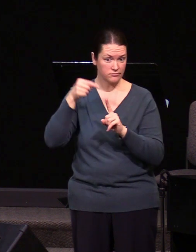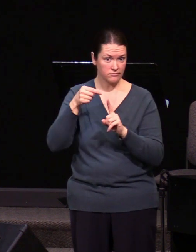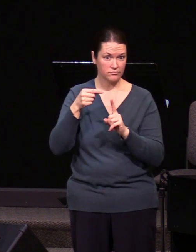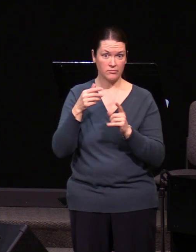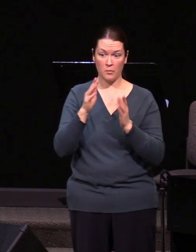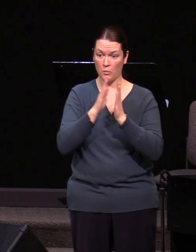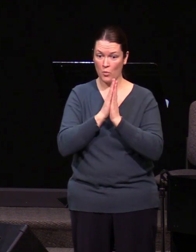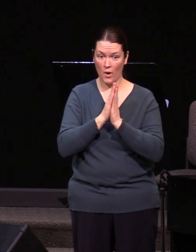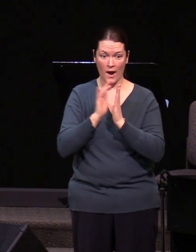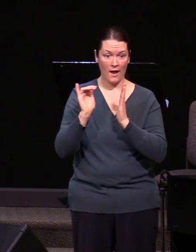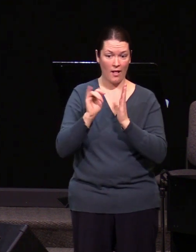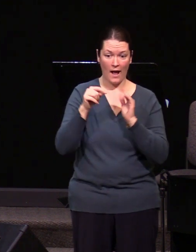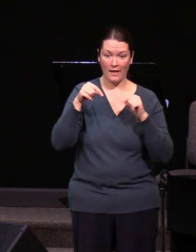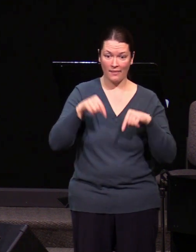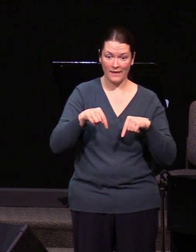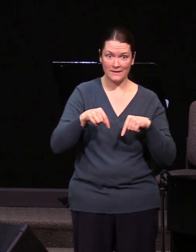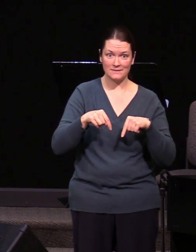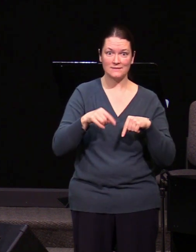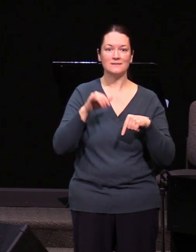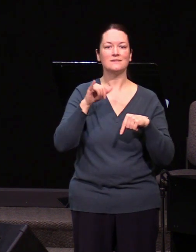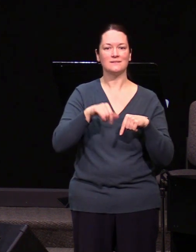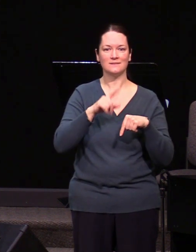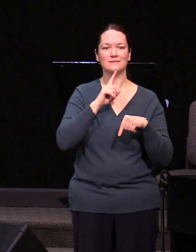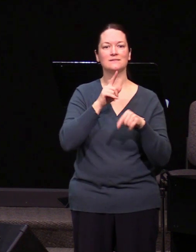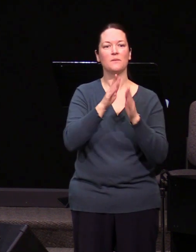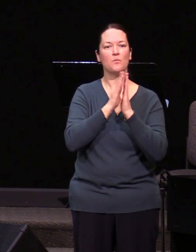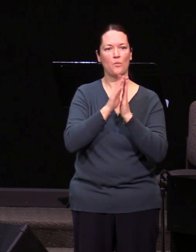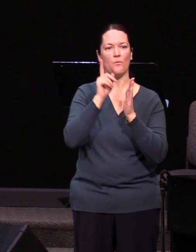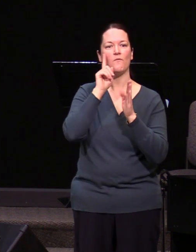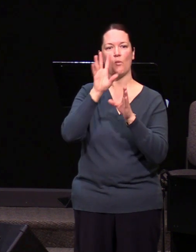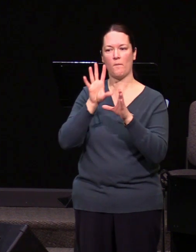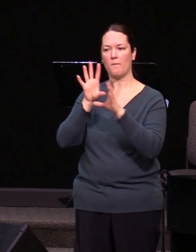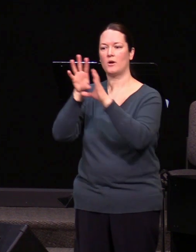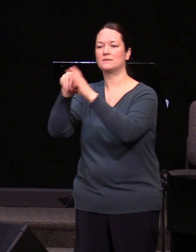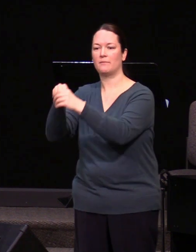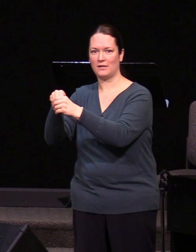this is a prayer of participation.